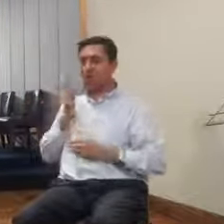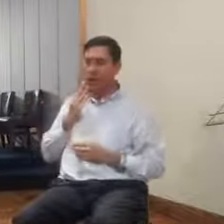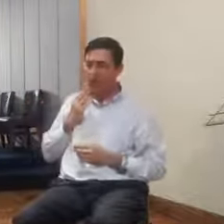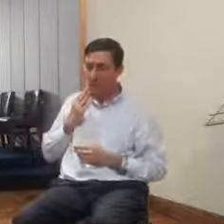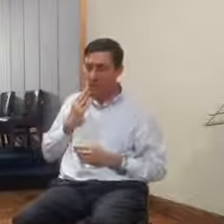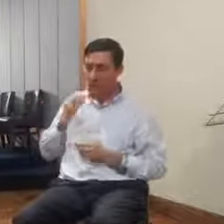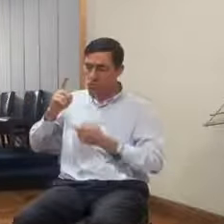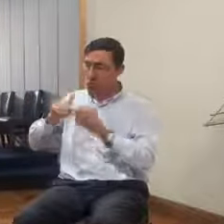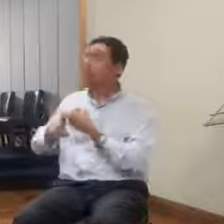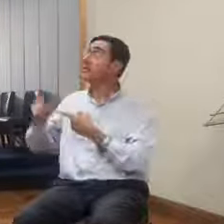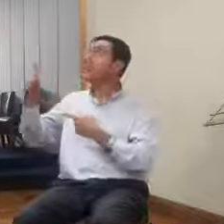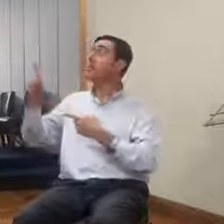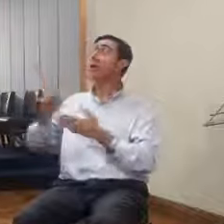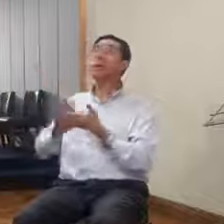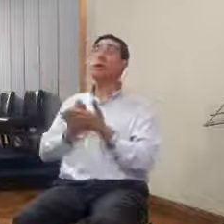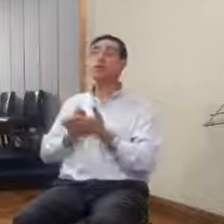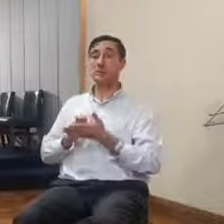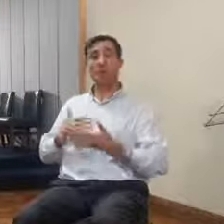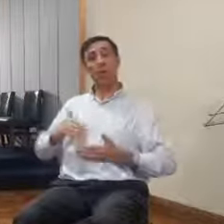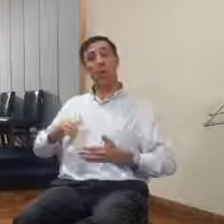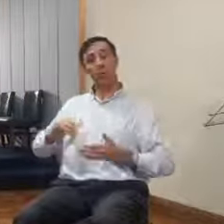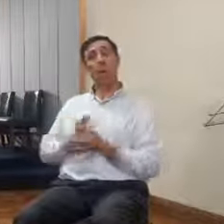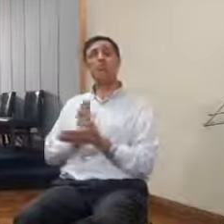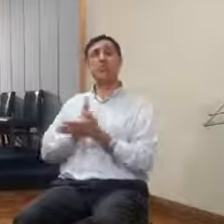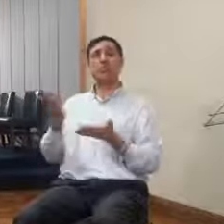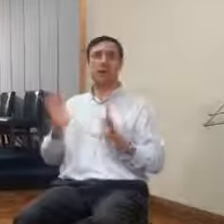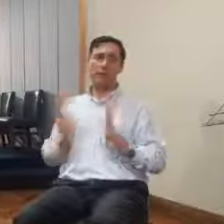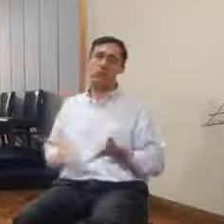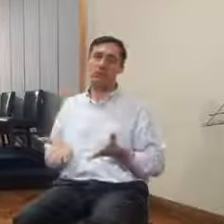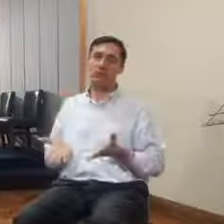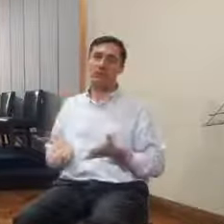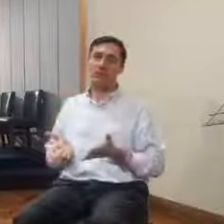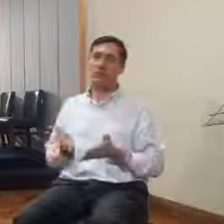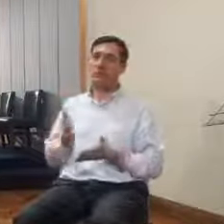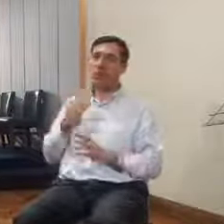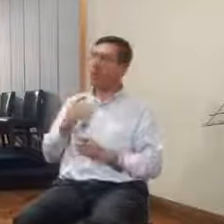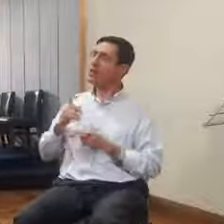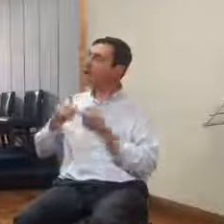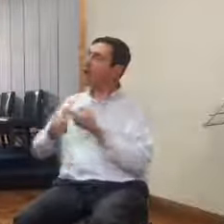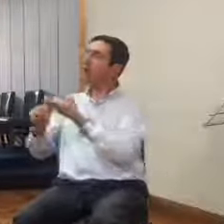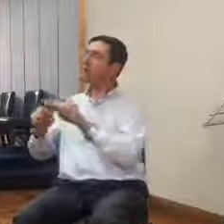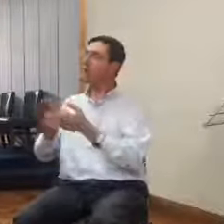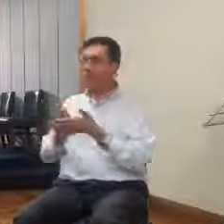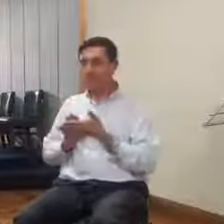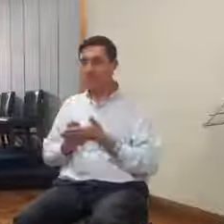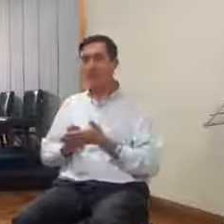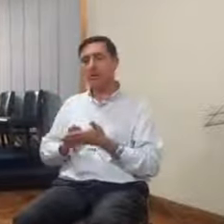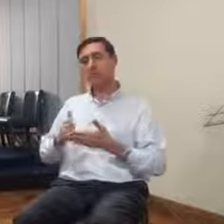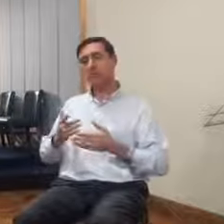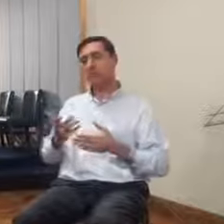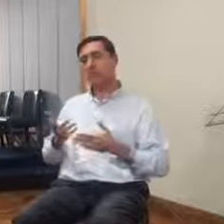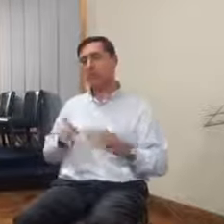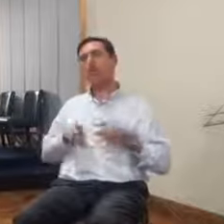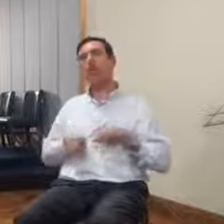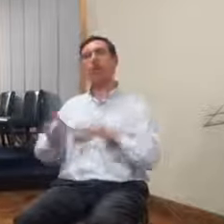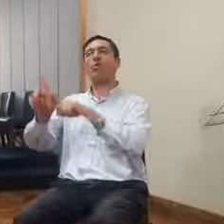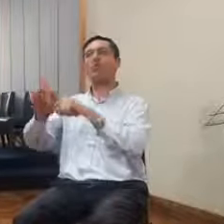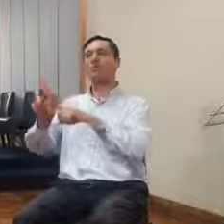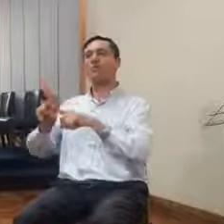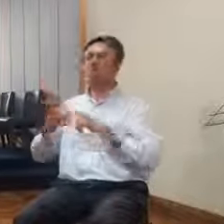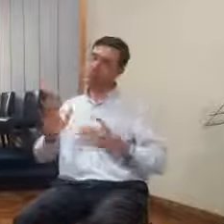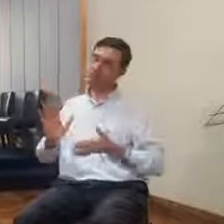one follows the other. And we come back to the duty of praise commanded and commended in the first verse,